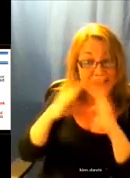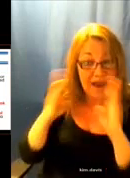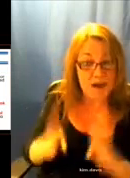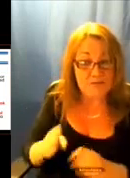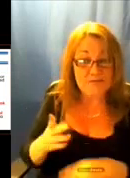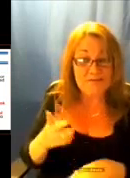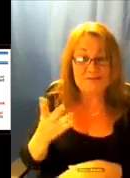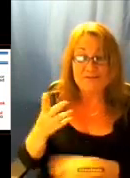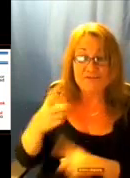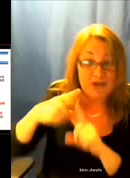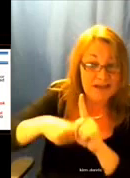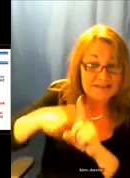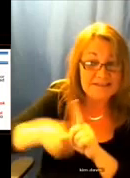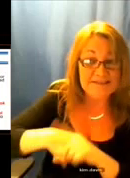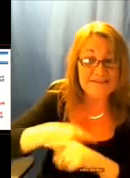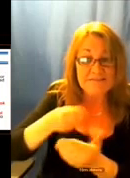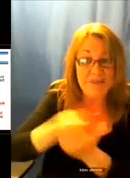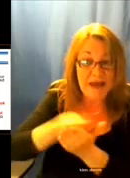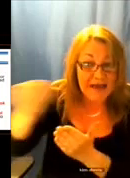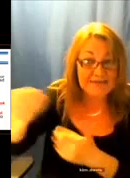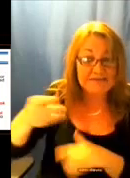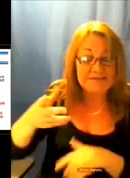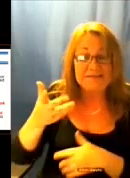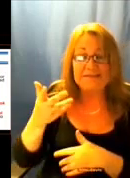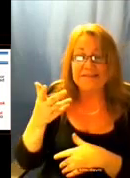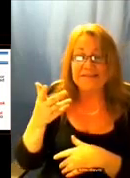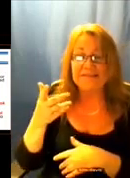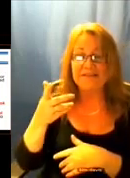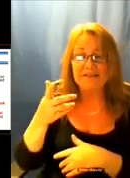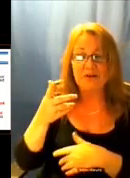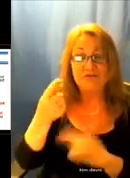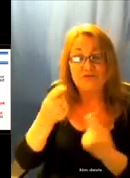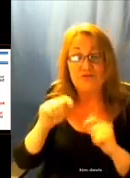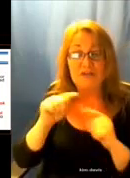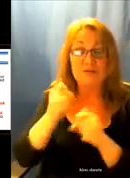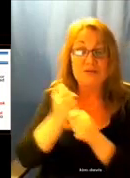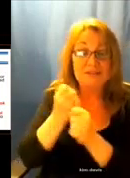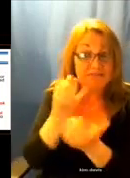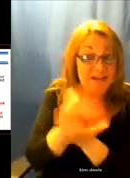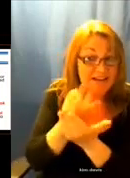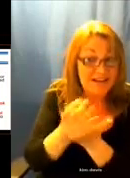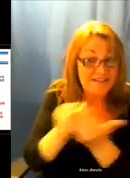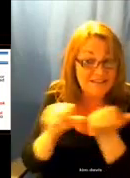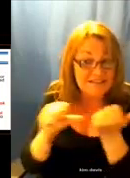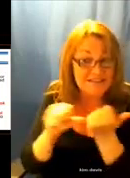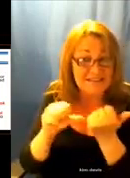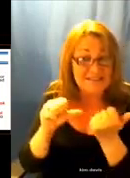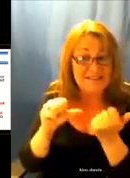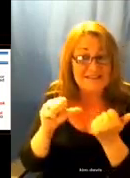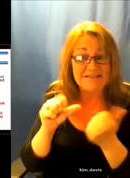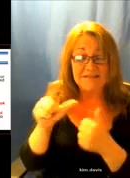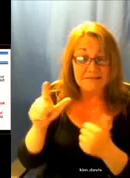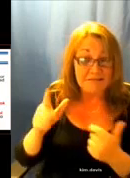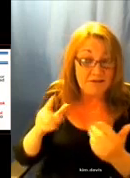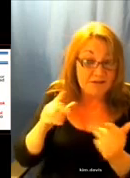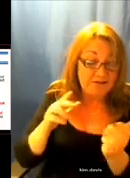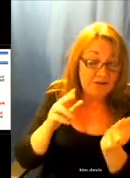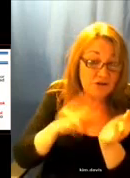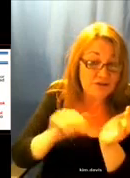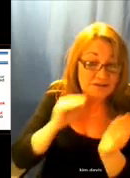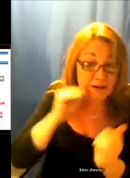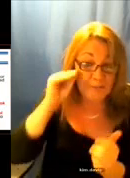are in coordination with the housing or rent or even purchasing, and trying to get